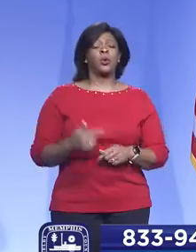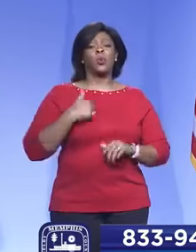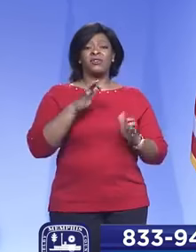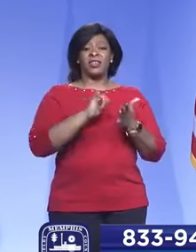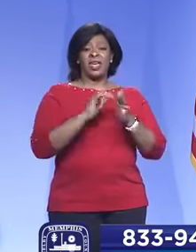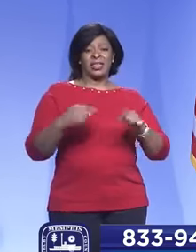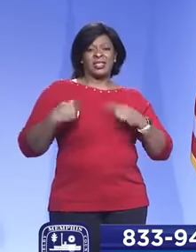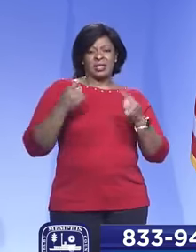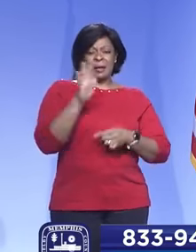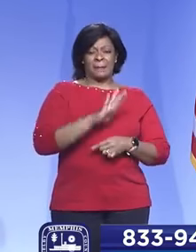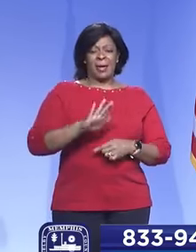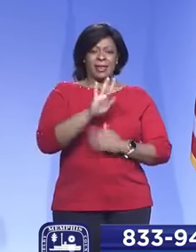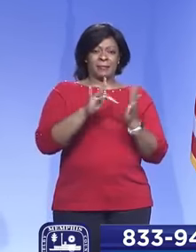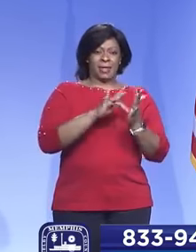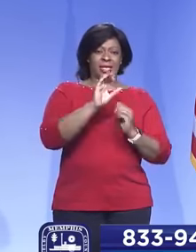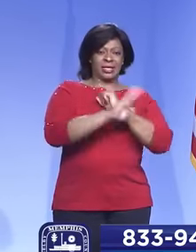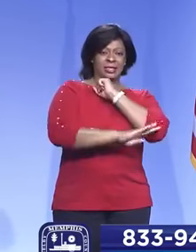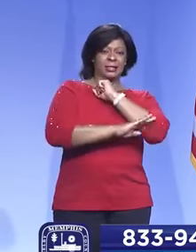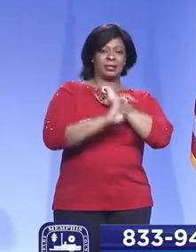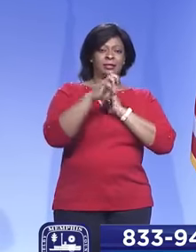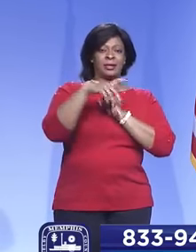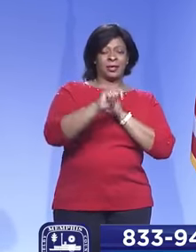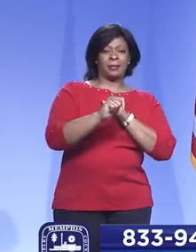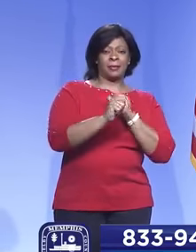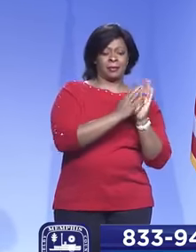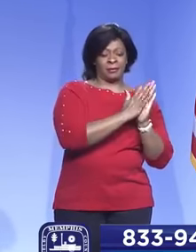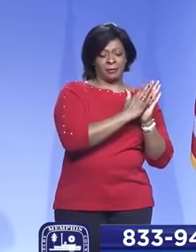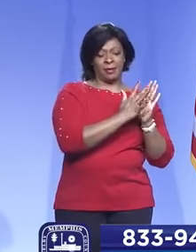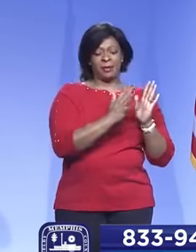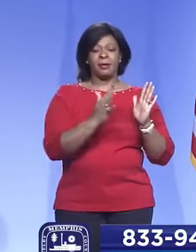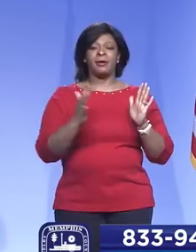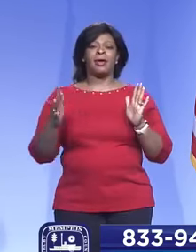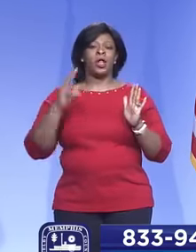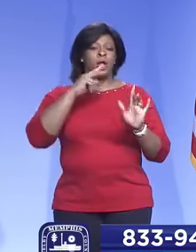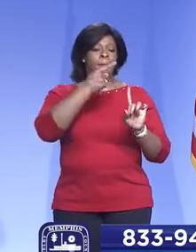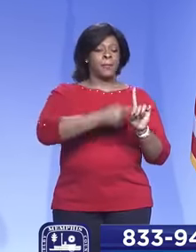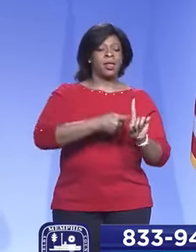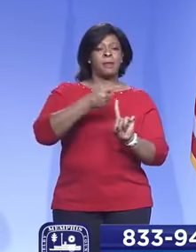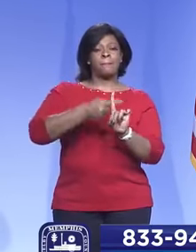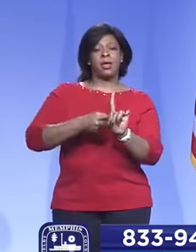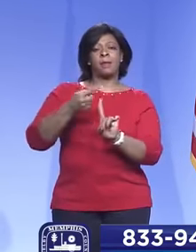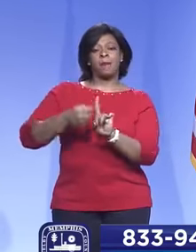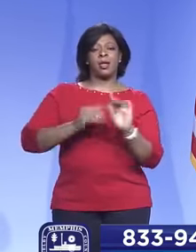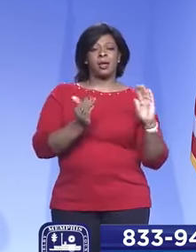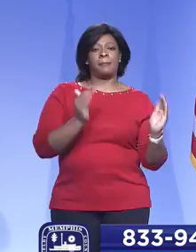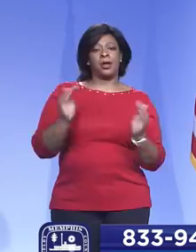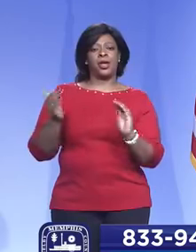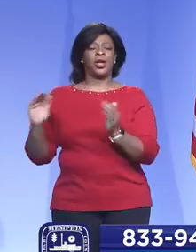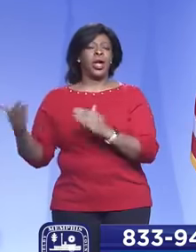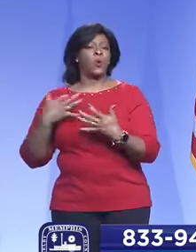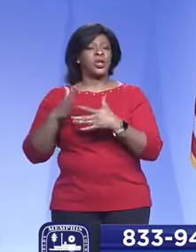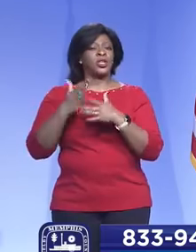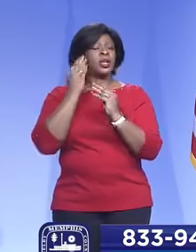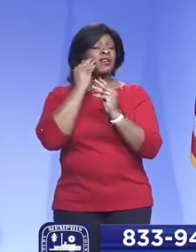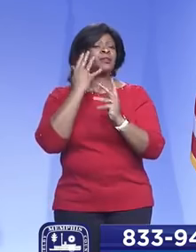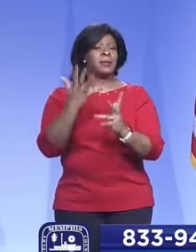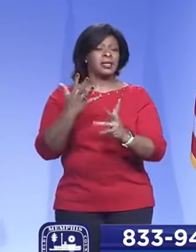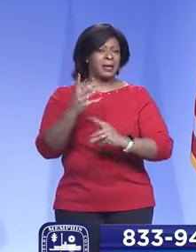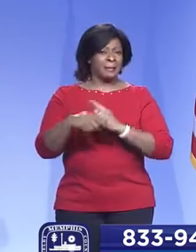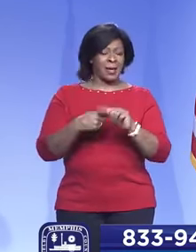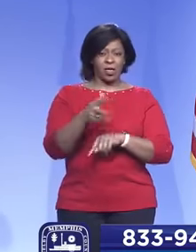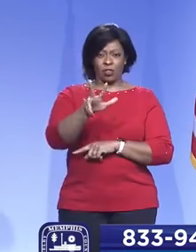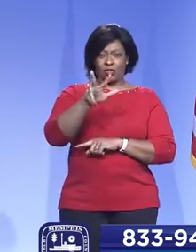that since about mid-September, and we look at that data on a monthly basis. So I wanted to share information